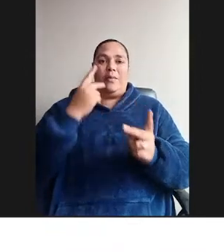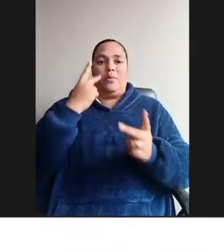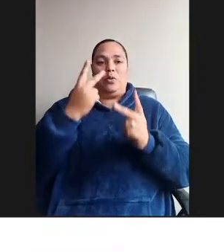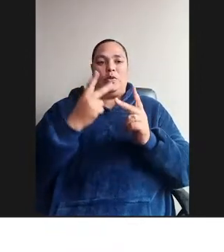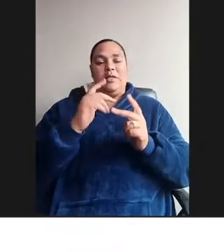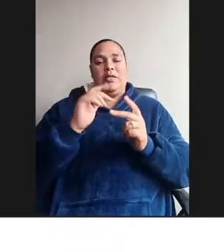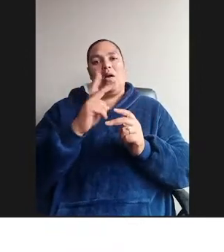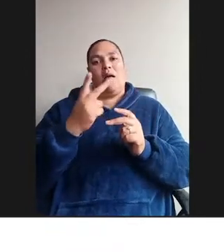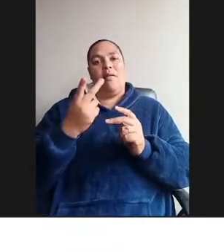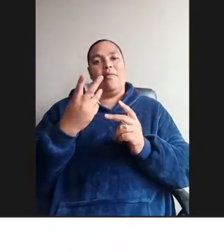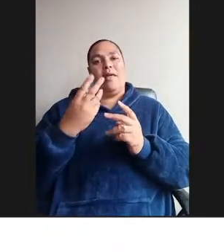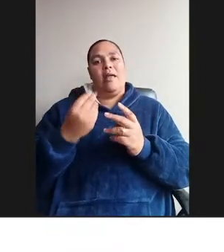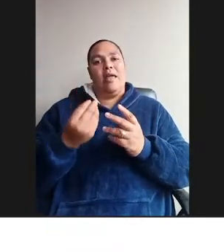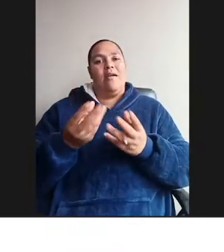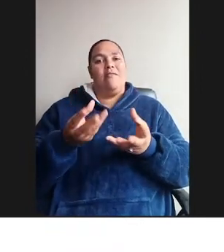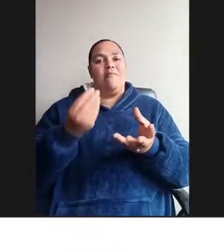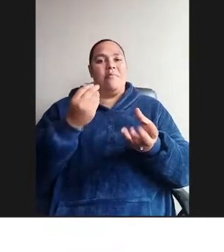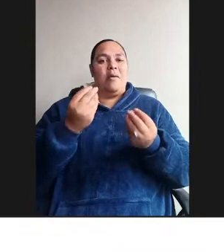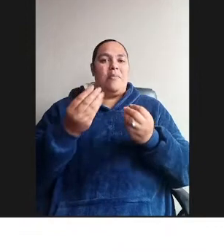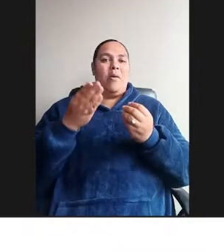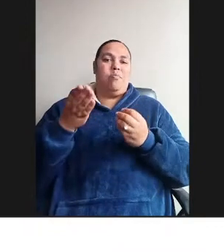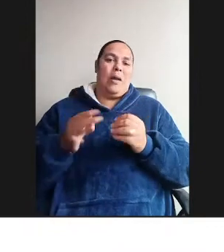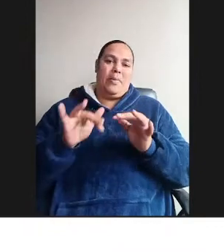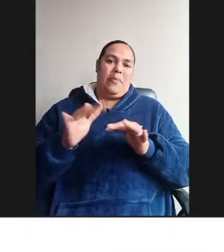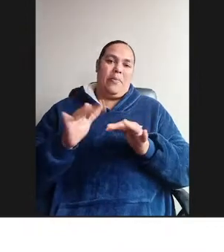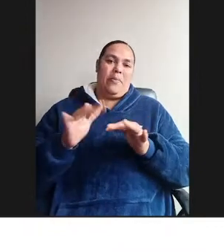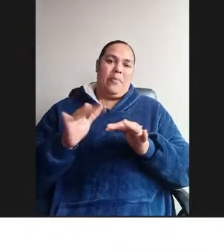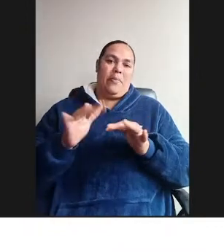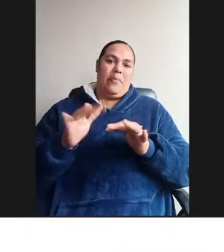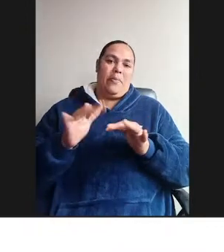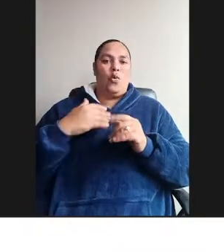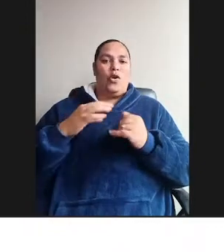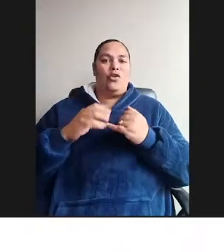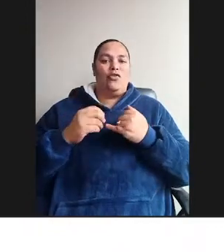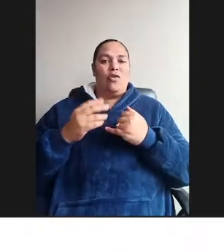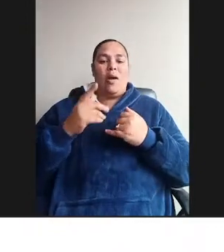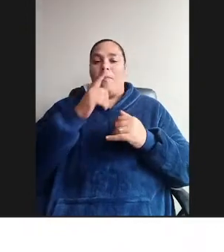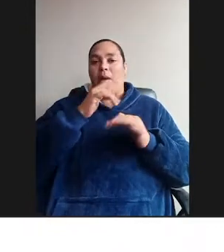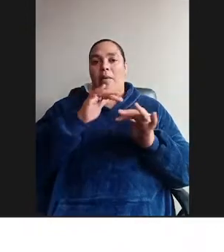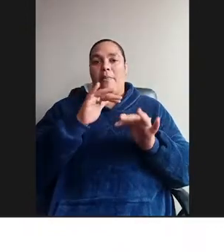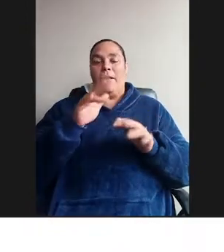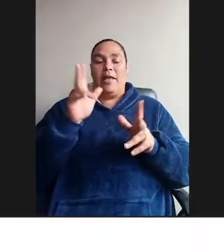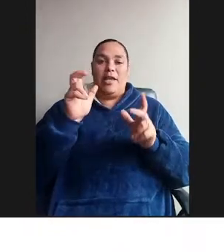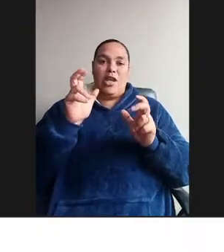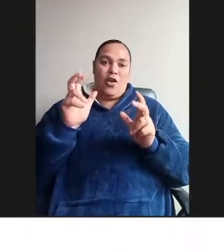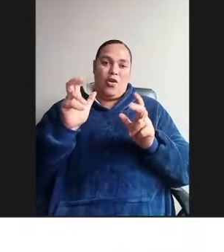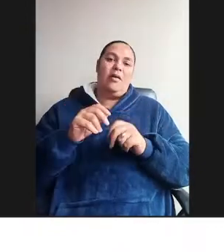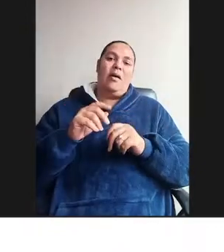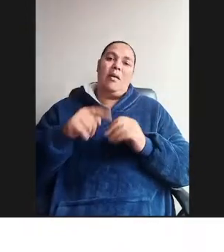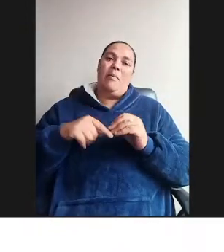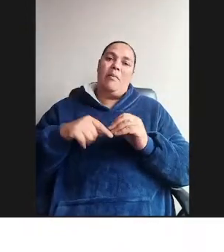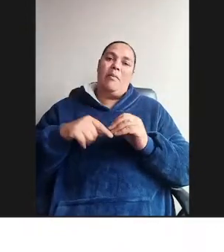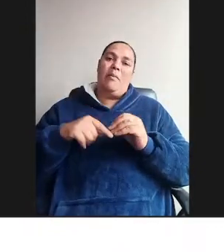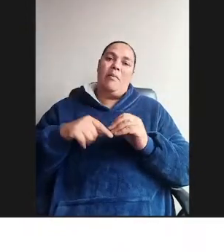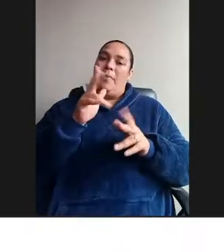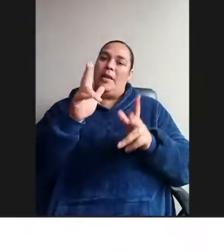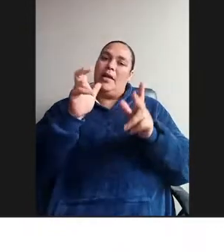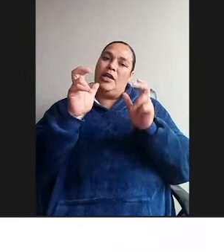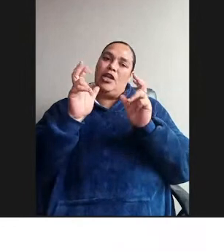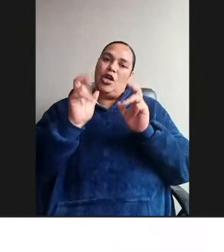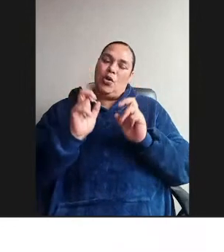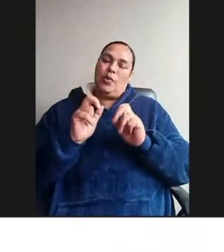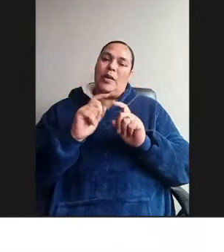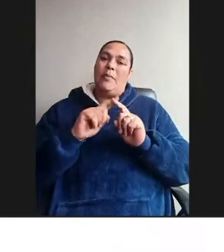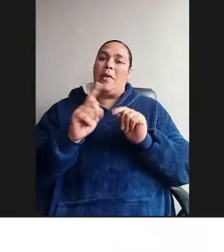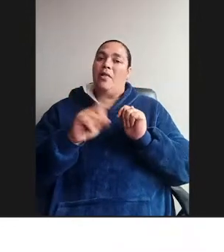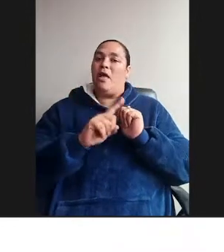people. So we are championing the public hearing, of which the public hearings also, my last question is going